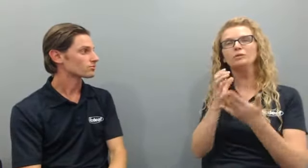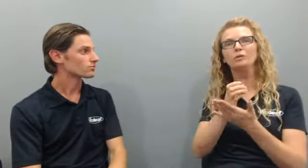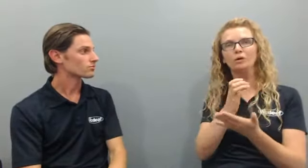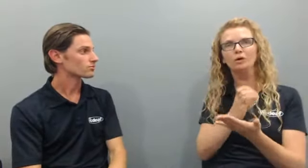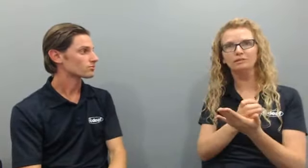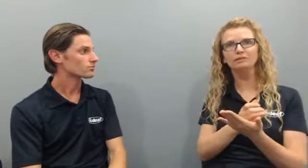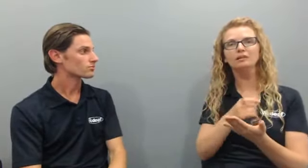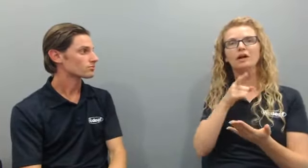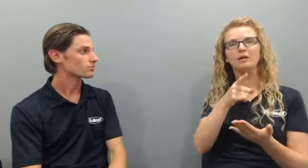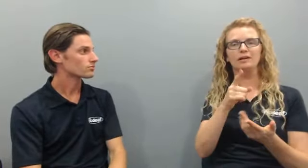training.